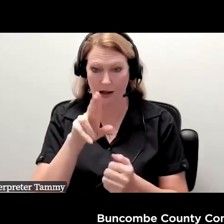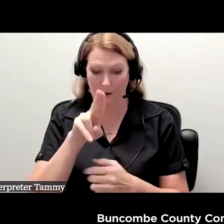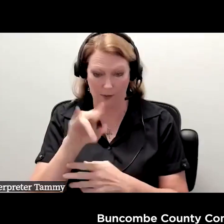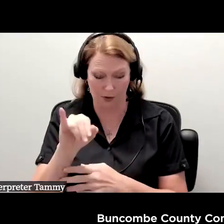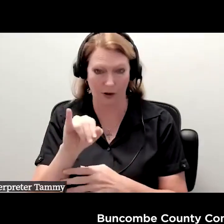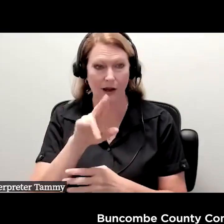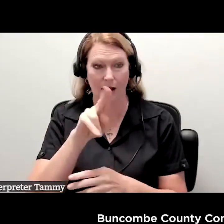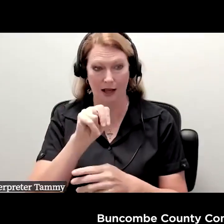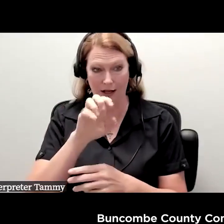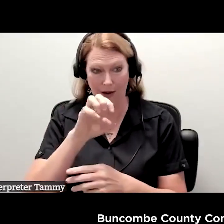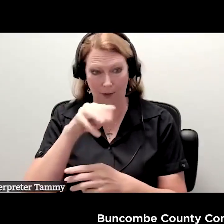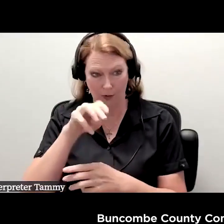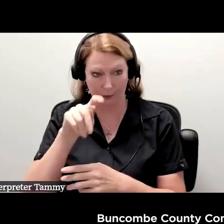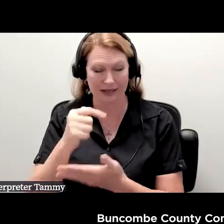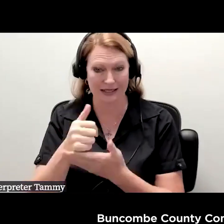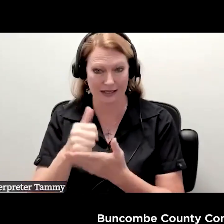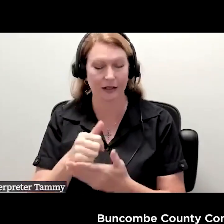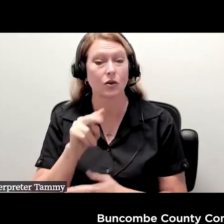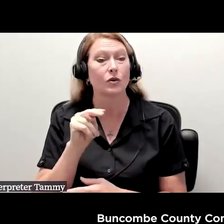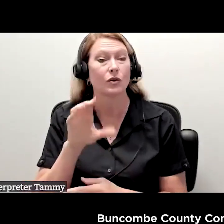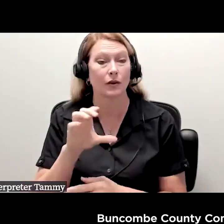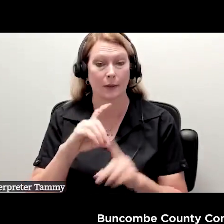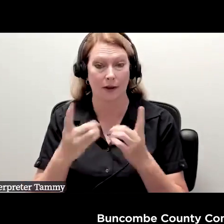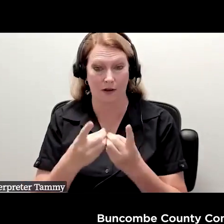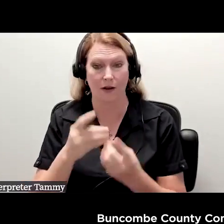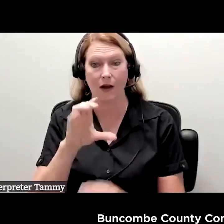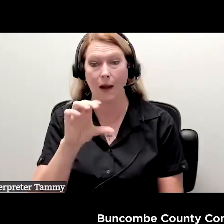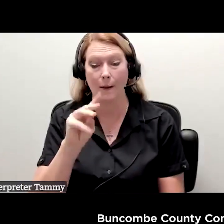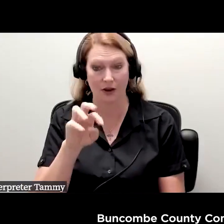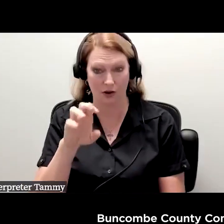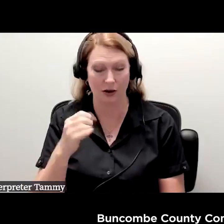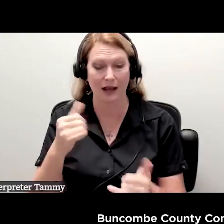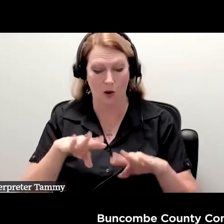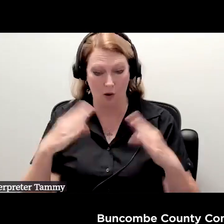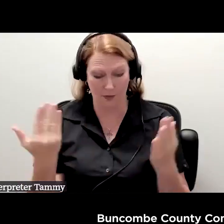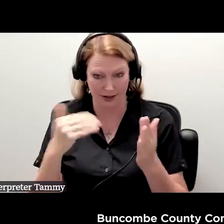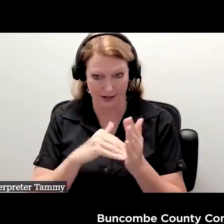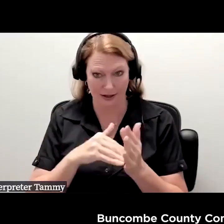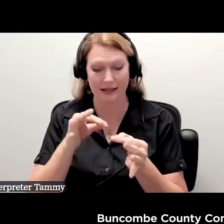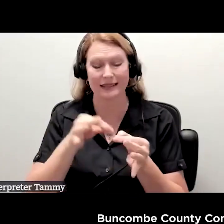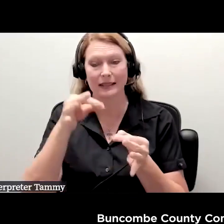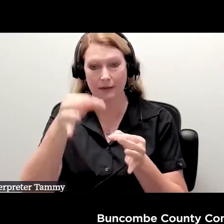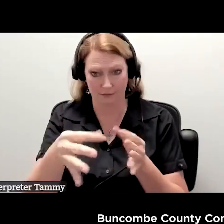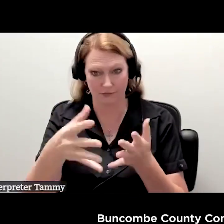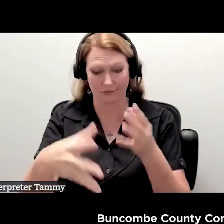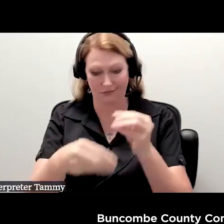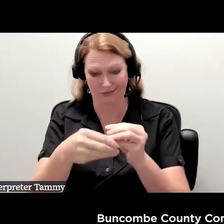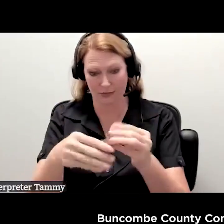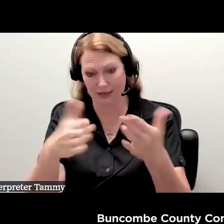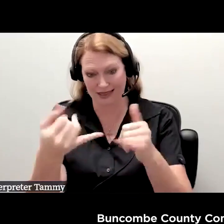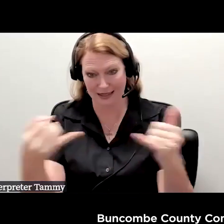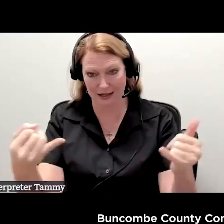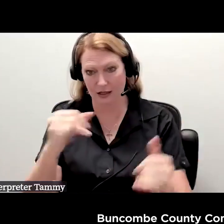assistance. The North Carolina Department of Commerce has reopened and extended disaster unemployment assistance until January